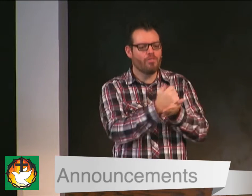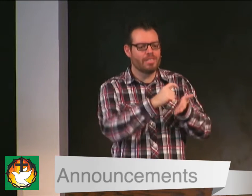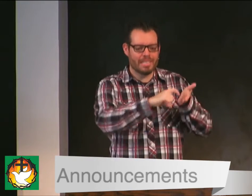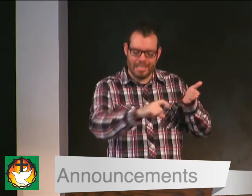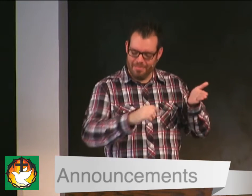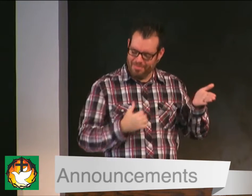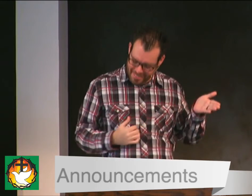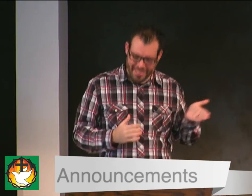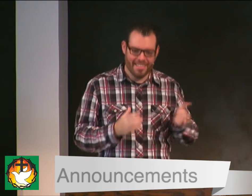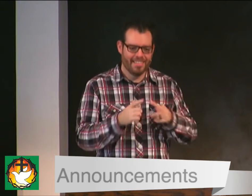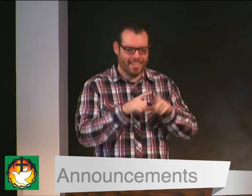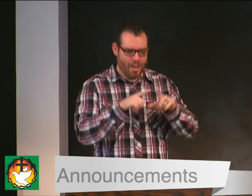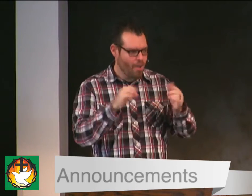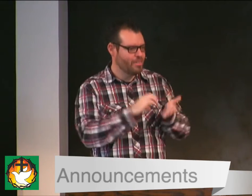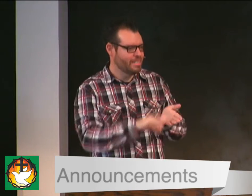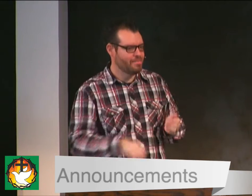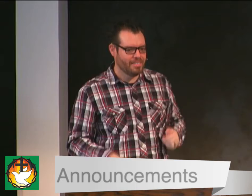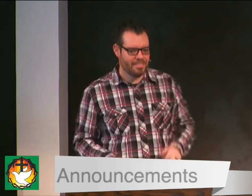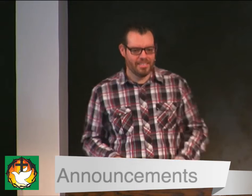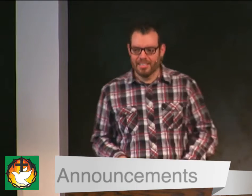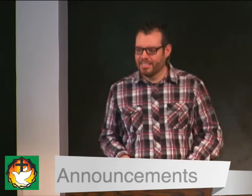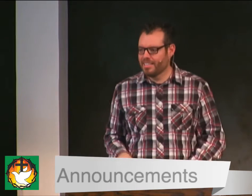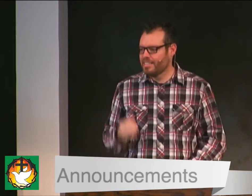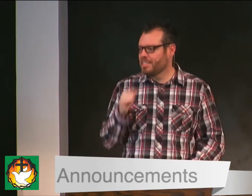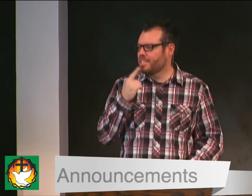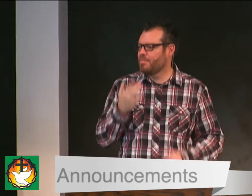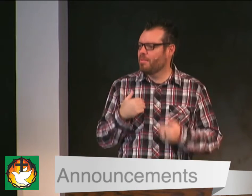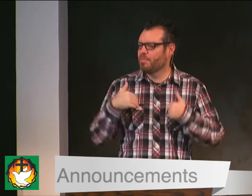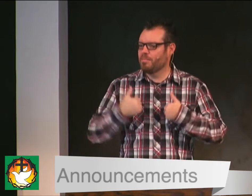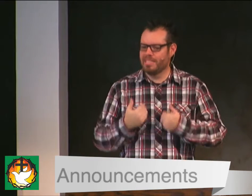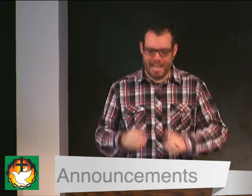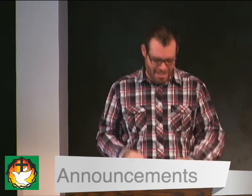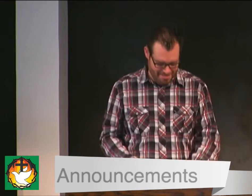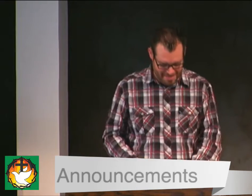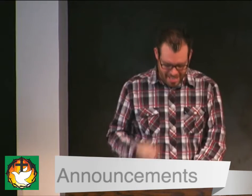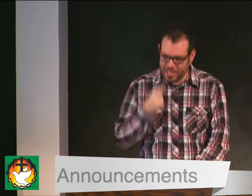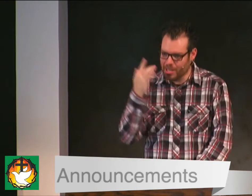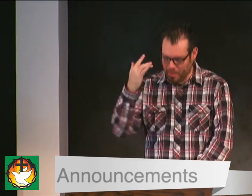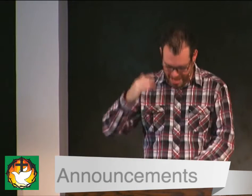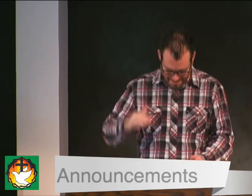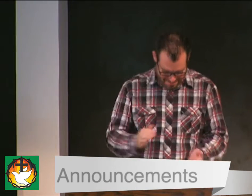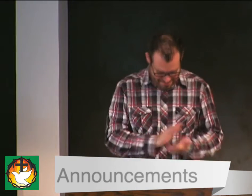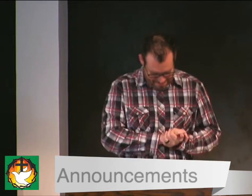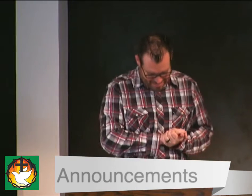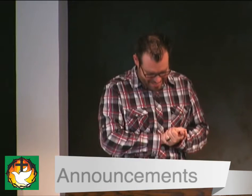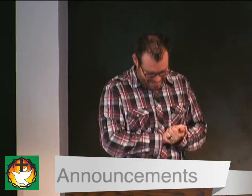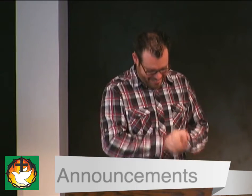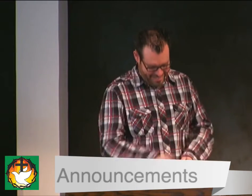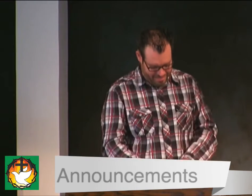The offering slip. Offering slip. You can tell maybe I'm a little bit tired. I'll tell you why.